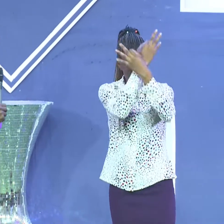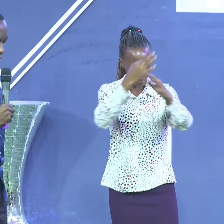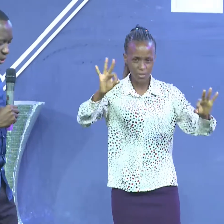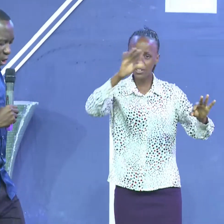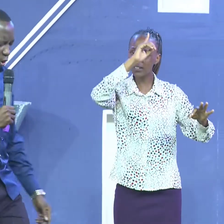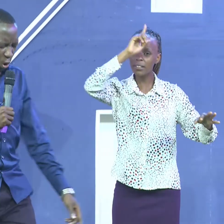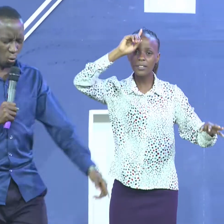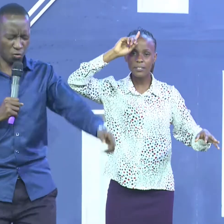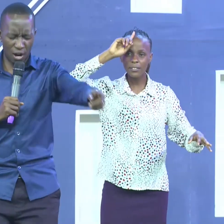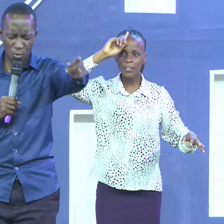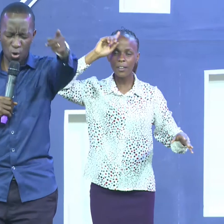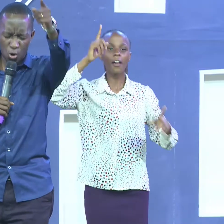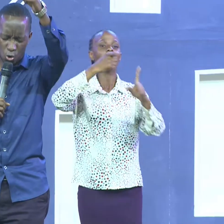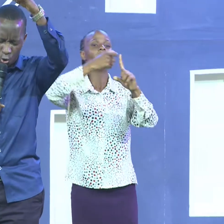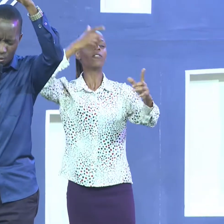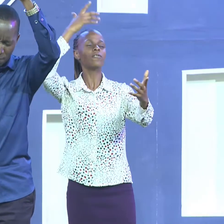this man set him